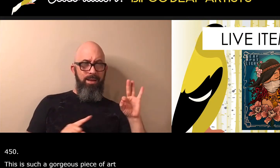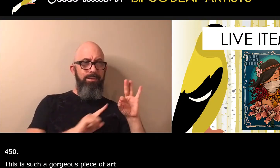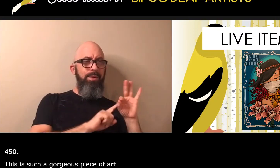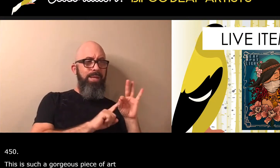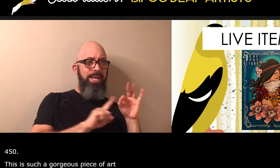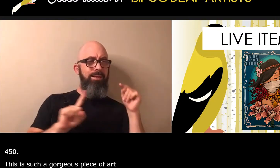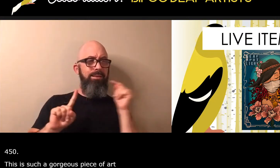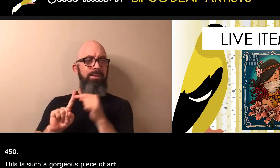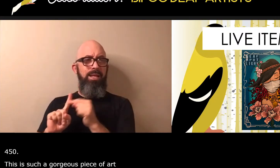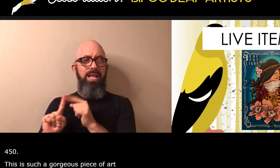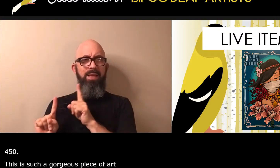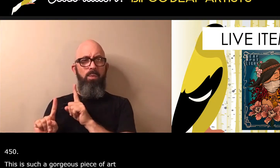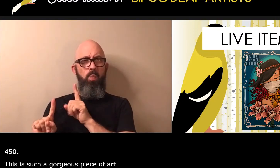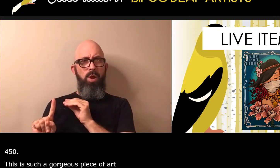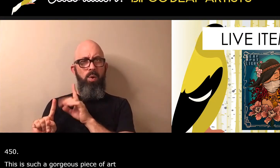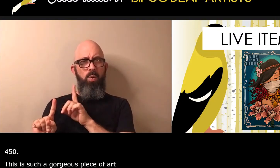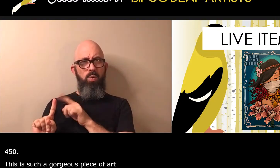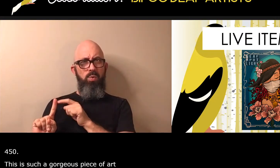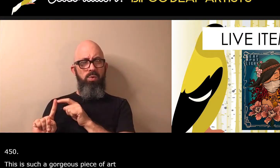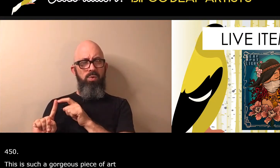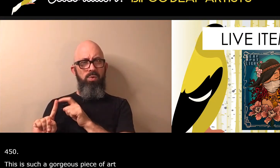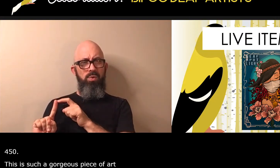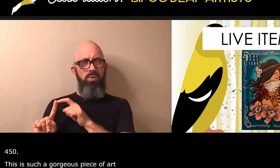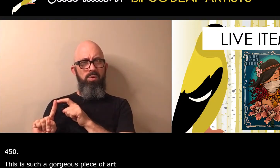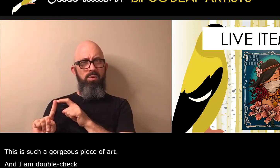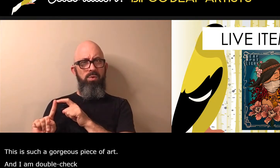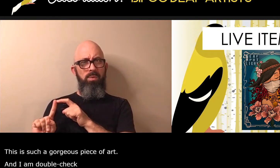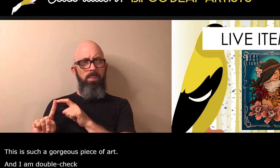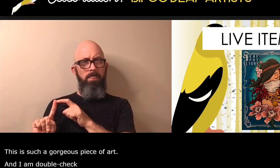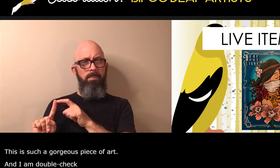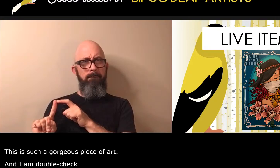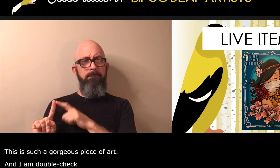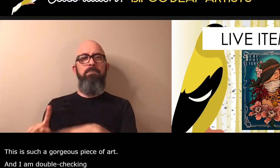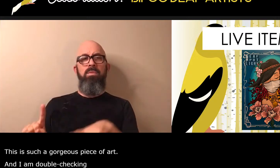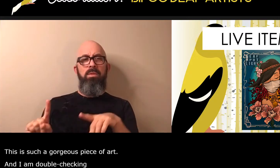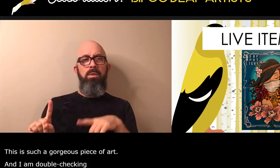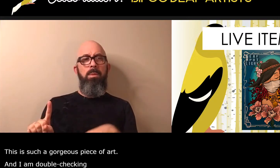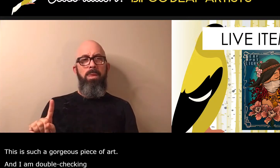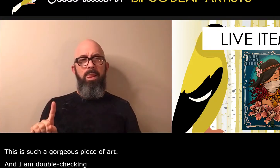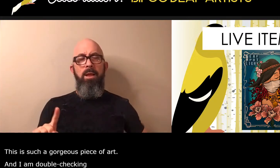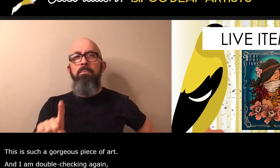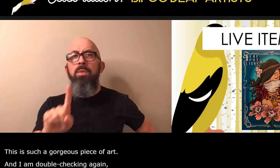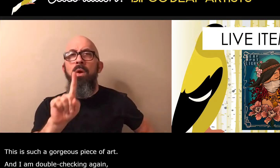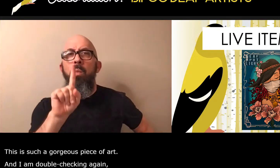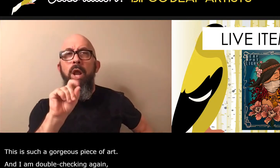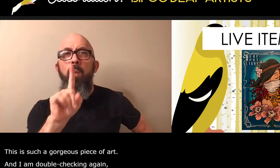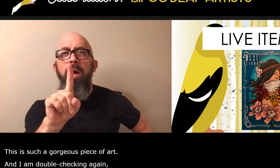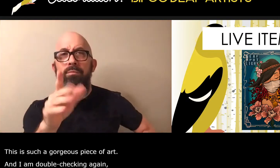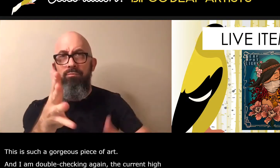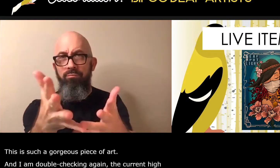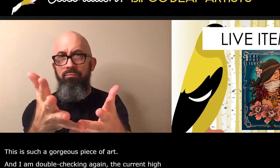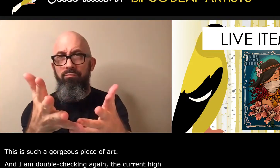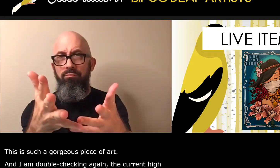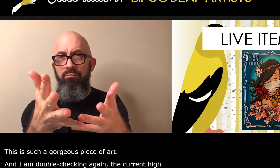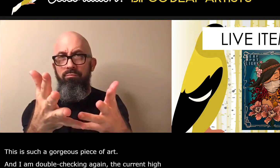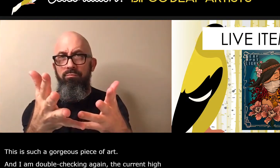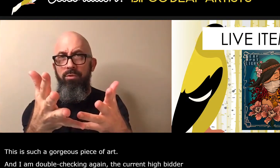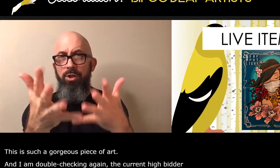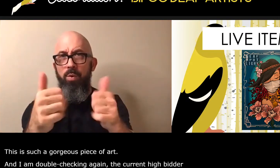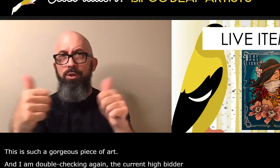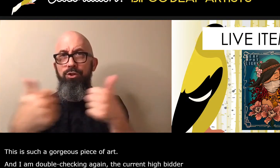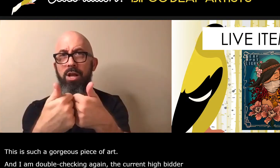And I'm double checking again. 129 is the current high bidder, and the previous bidder was